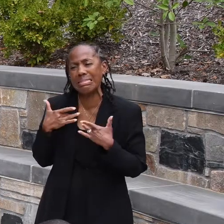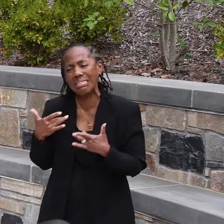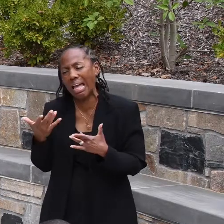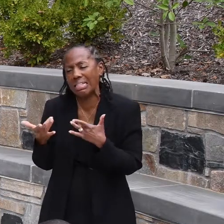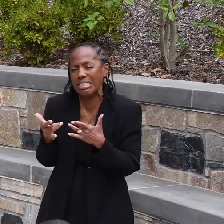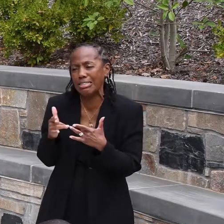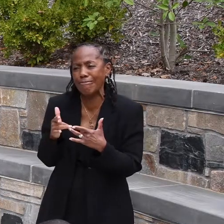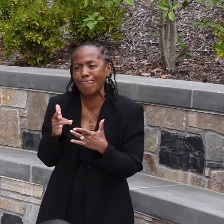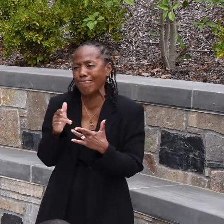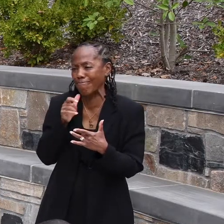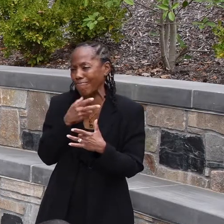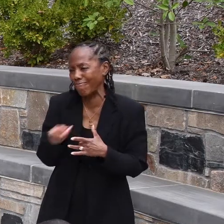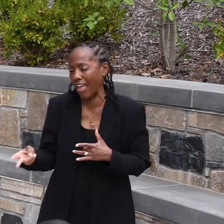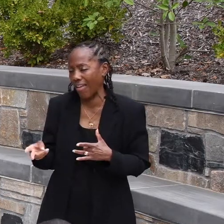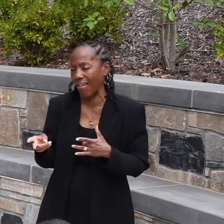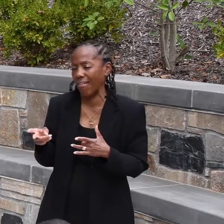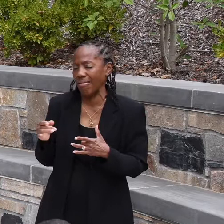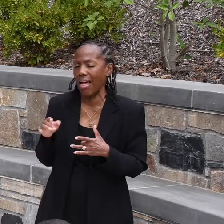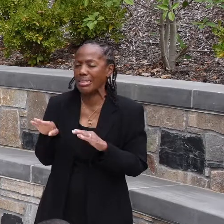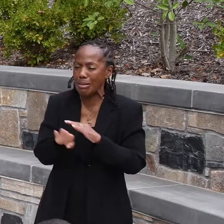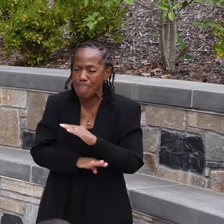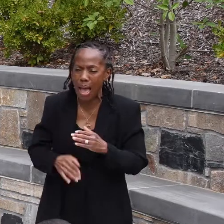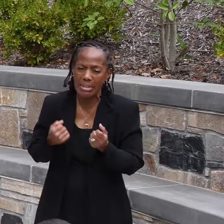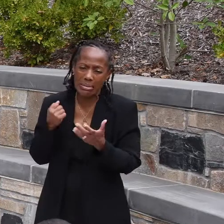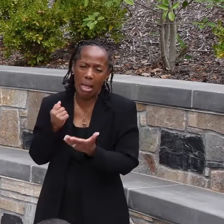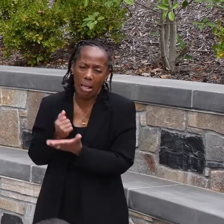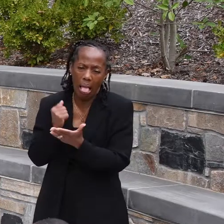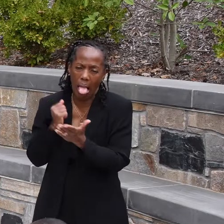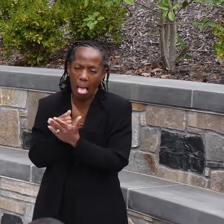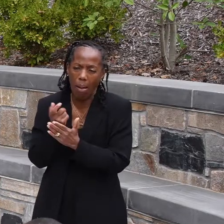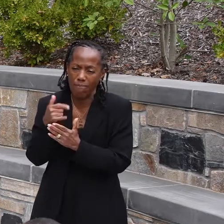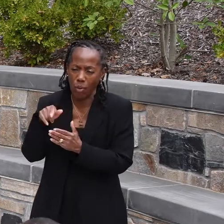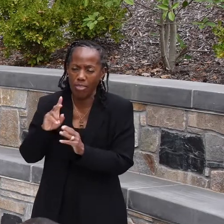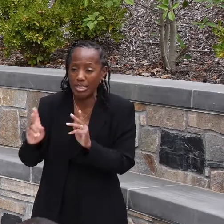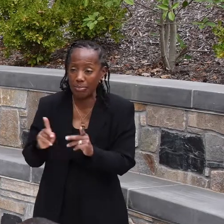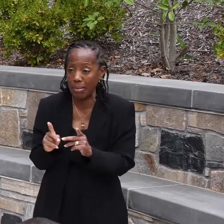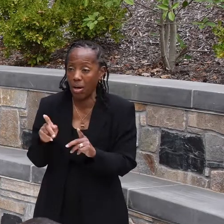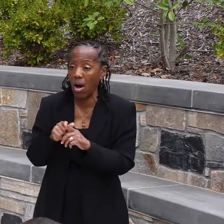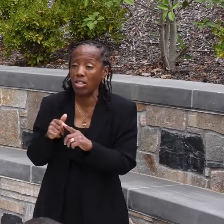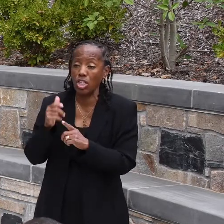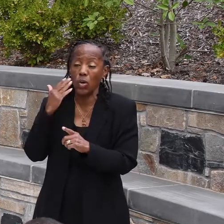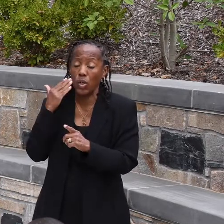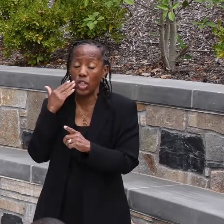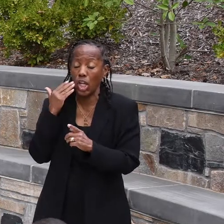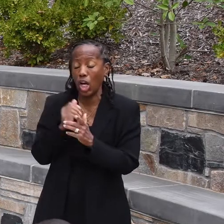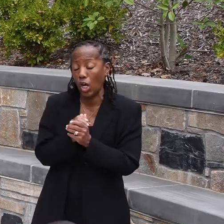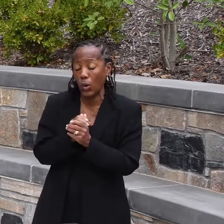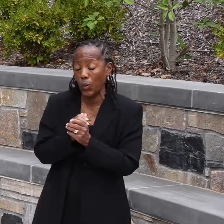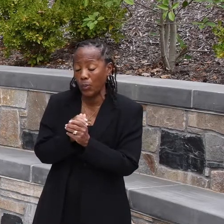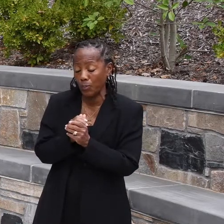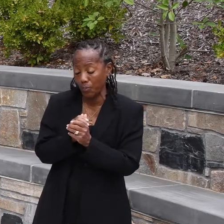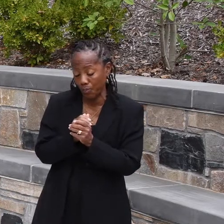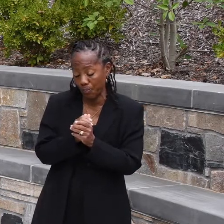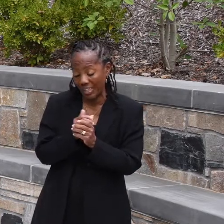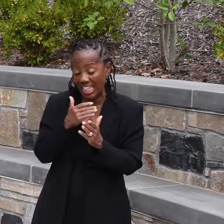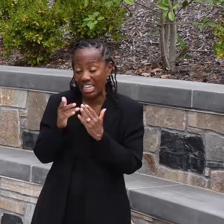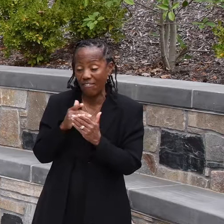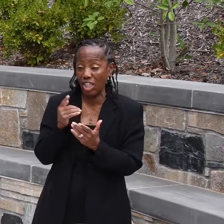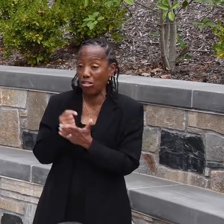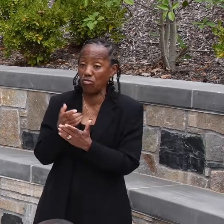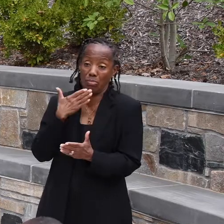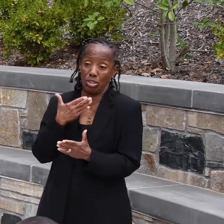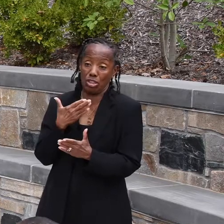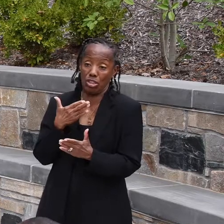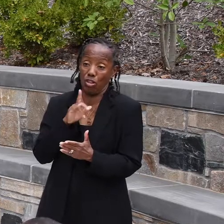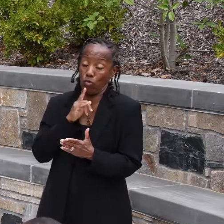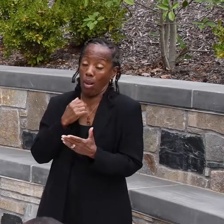fundamental for the help that people need. We also know that as good as any treatment is, What really